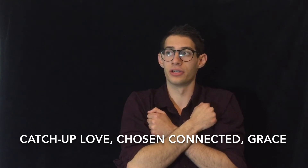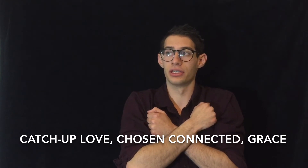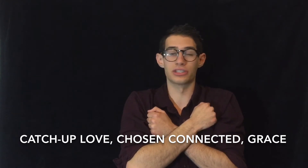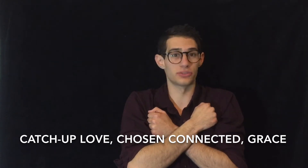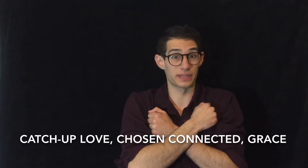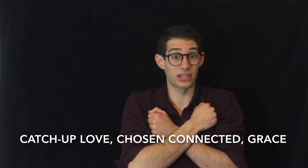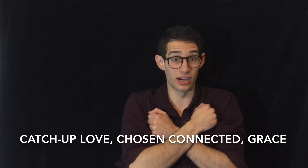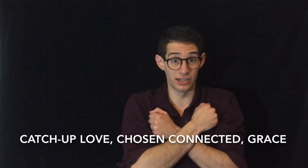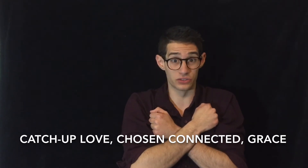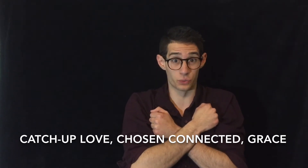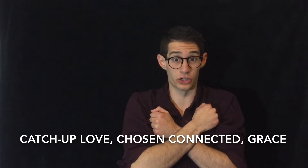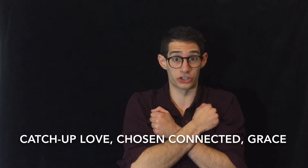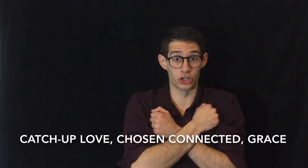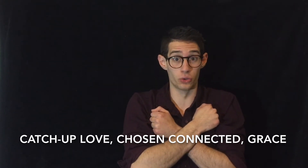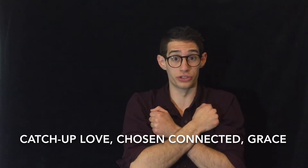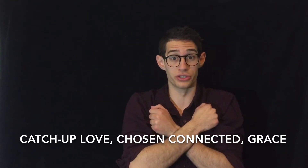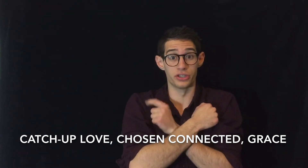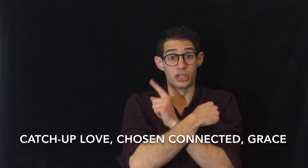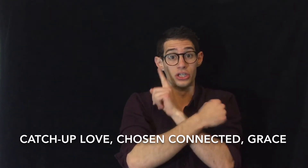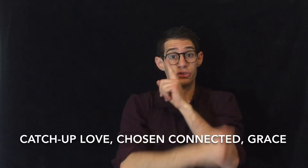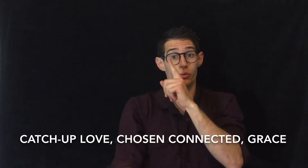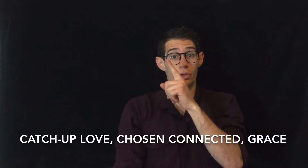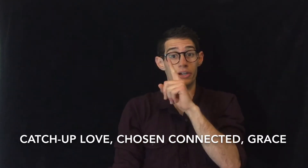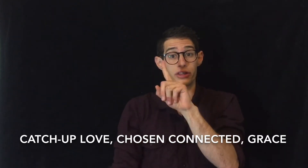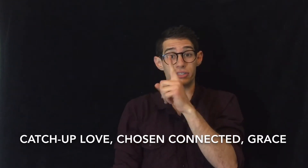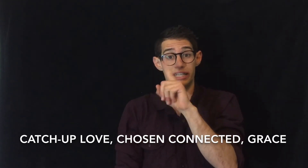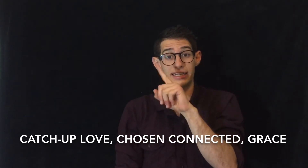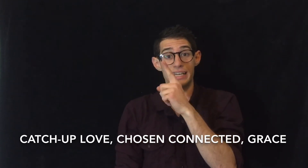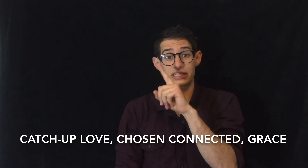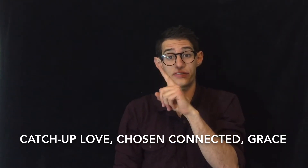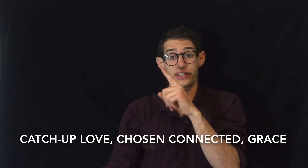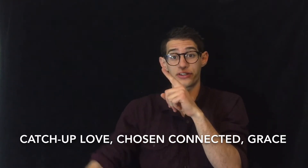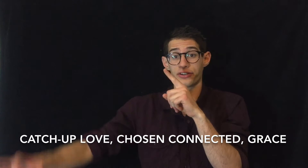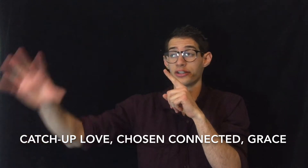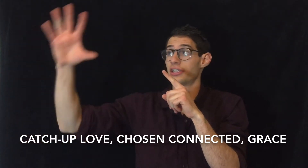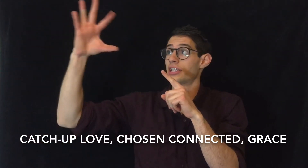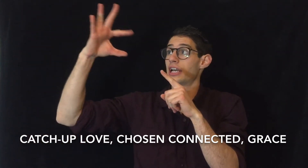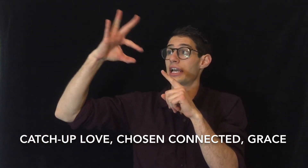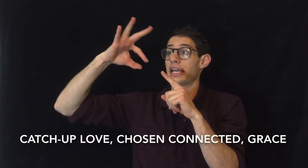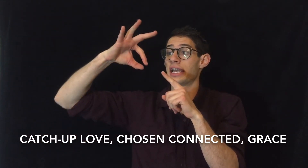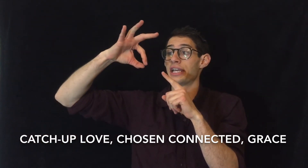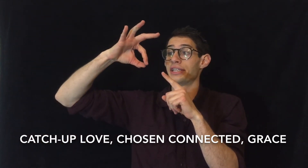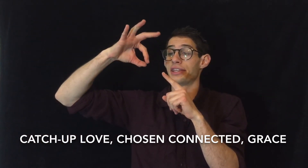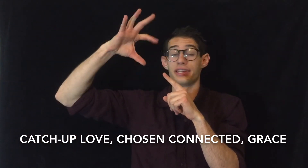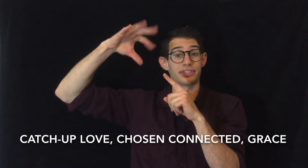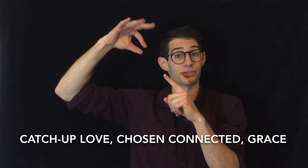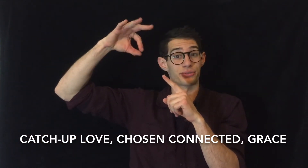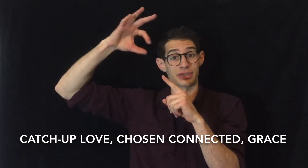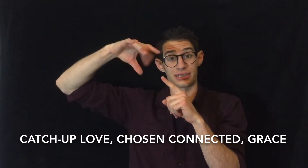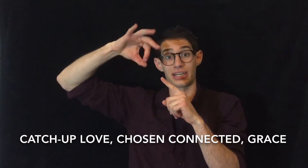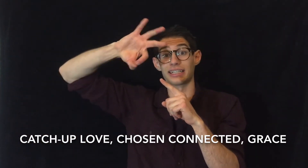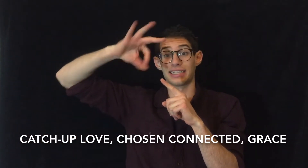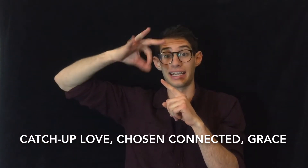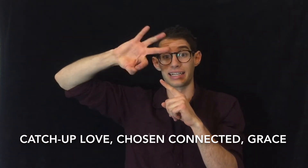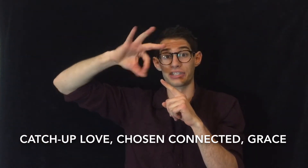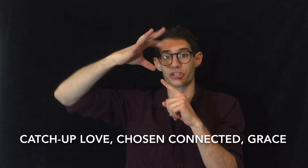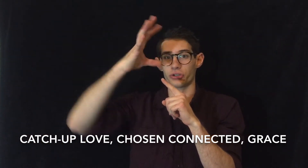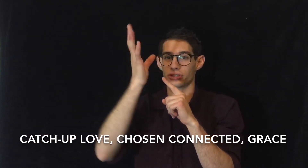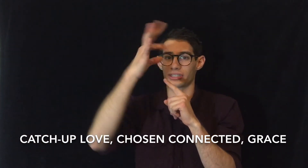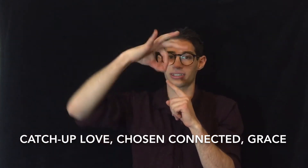this is because we're chosen. So we are this index finger, and this is God's hand that he chose. It's